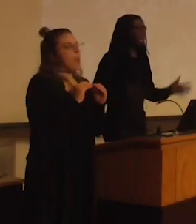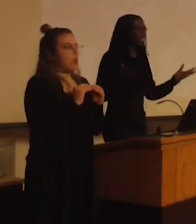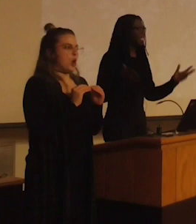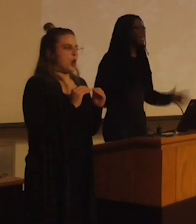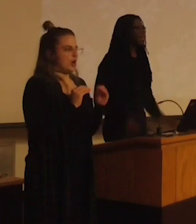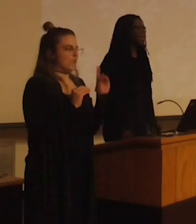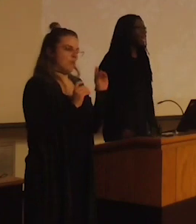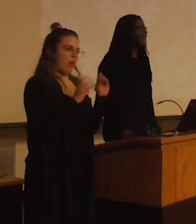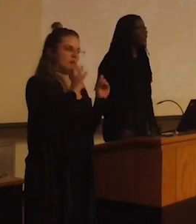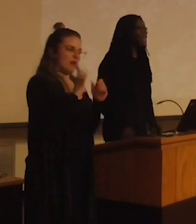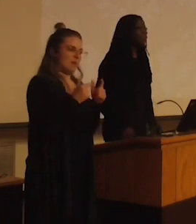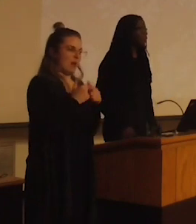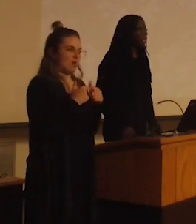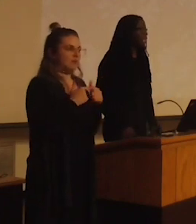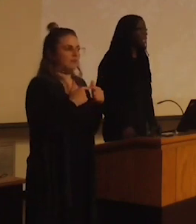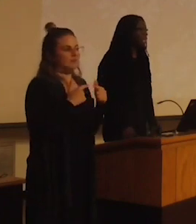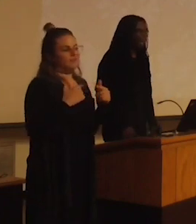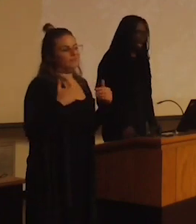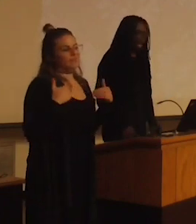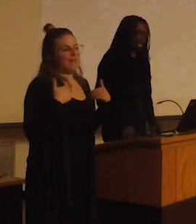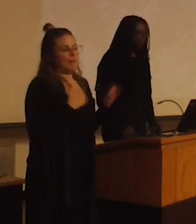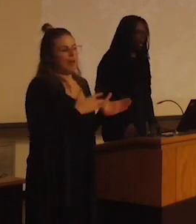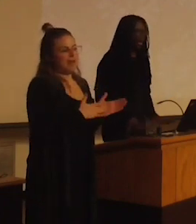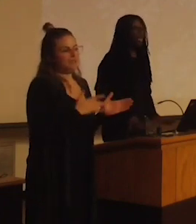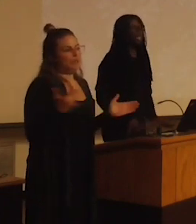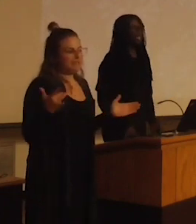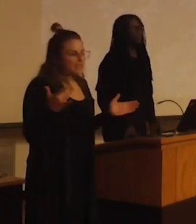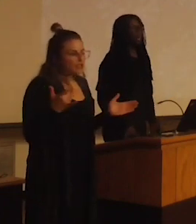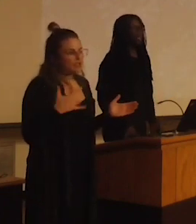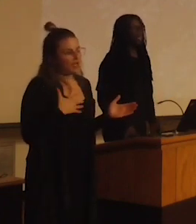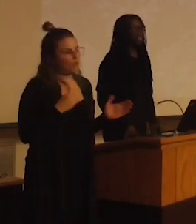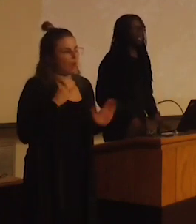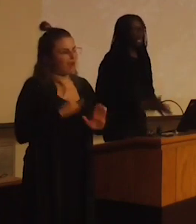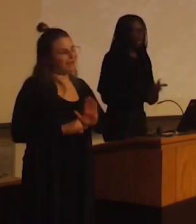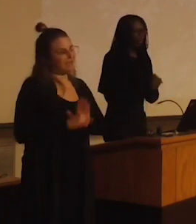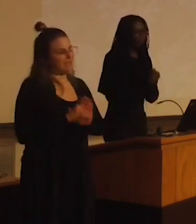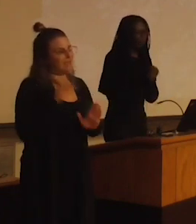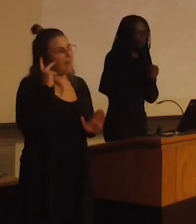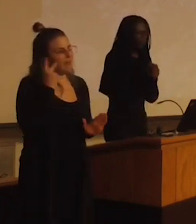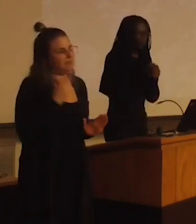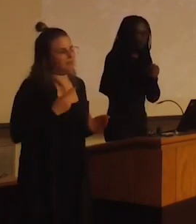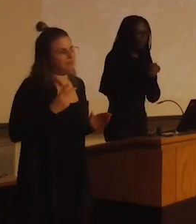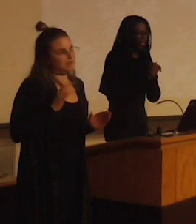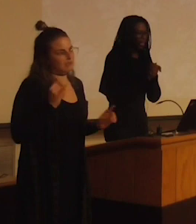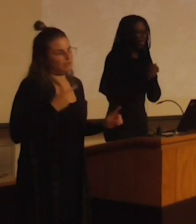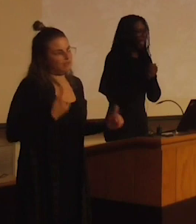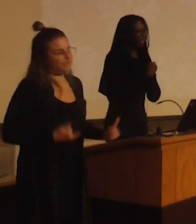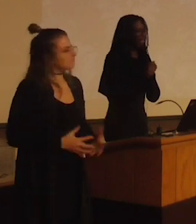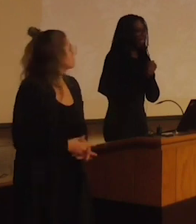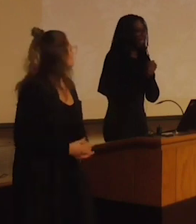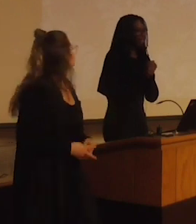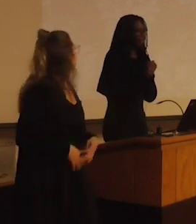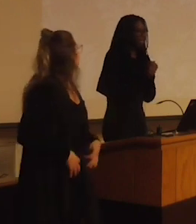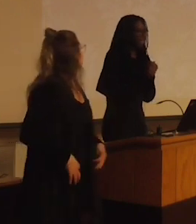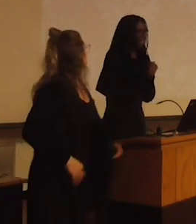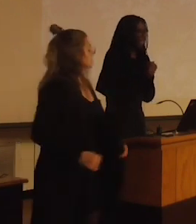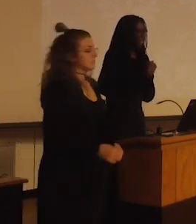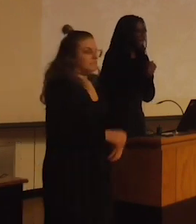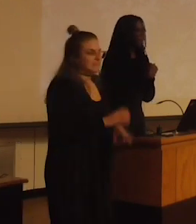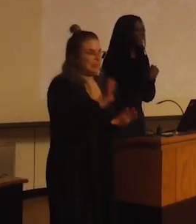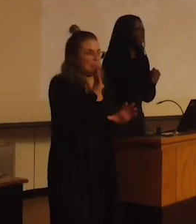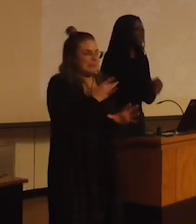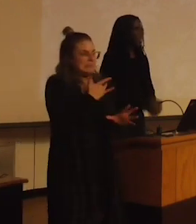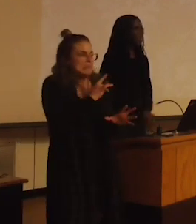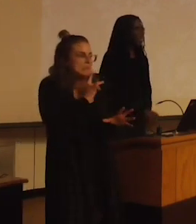We want to actually talk about animal exploitation and white identity politics. Which, again, like, you know, it's a really